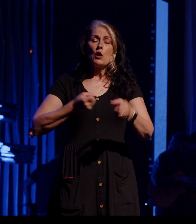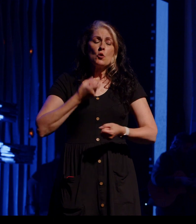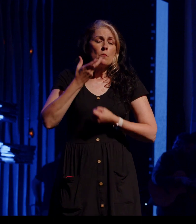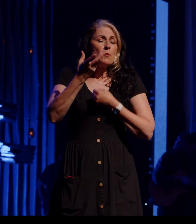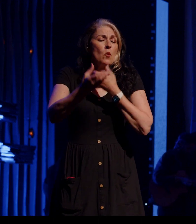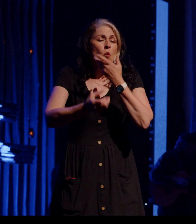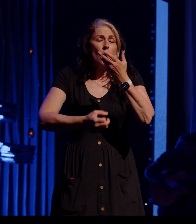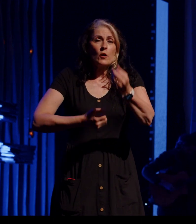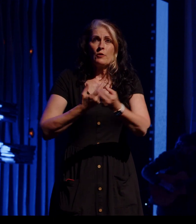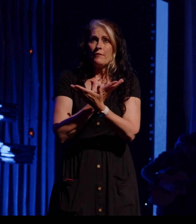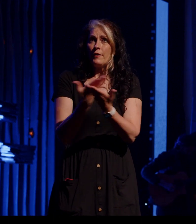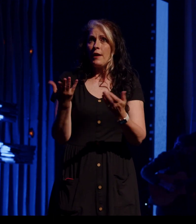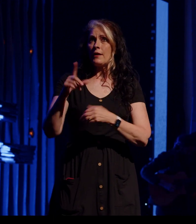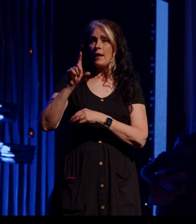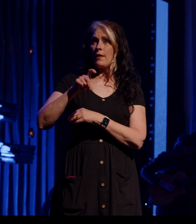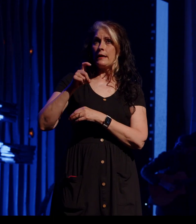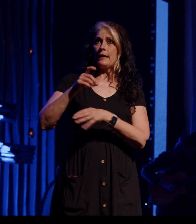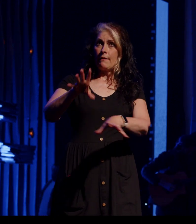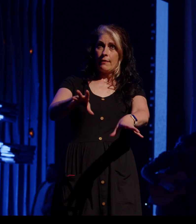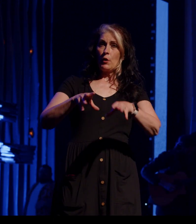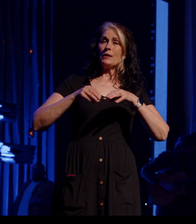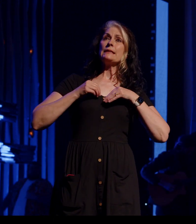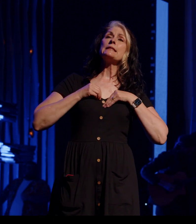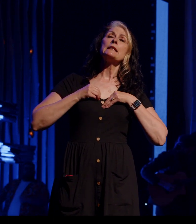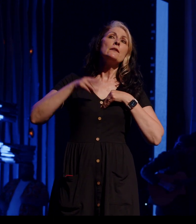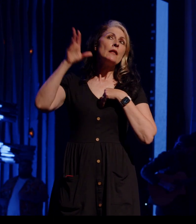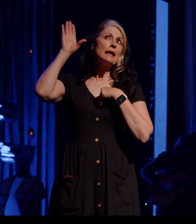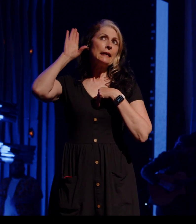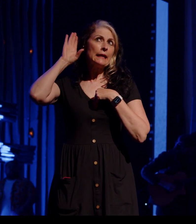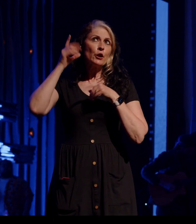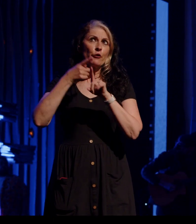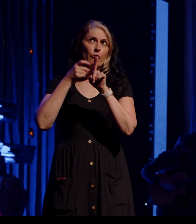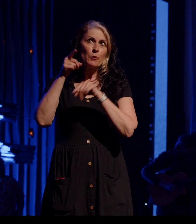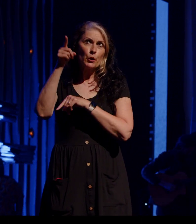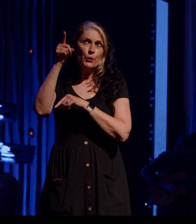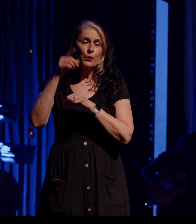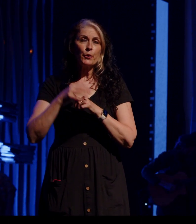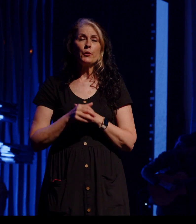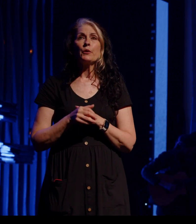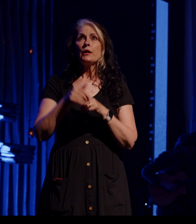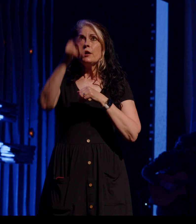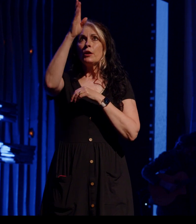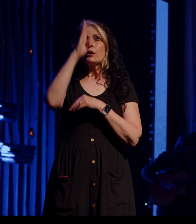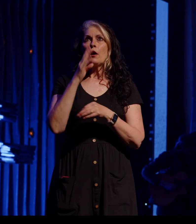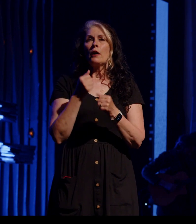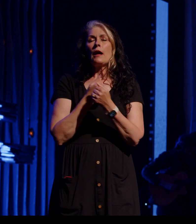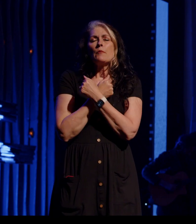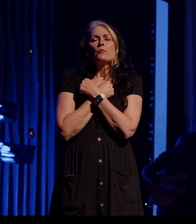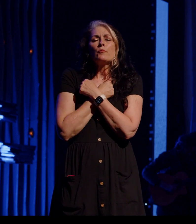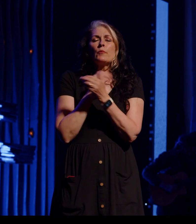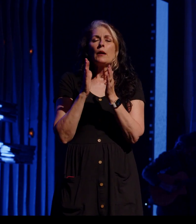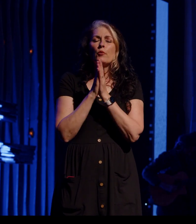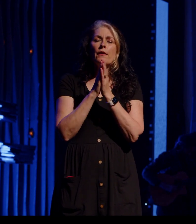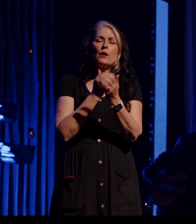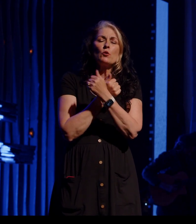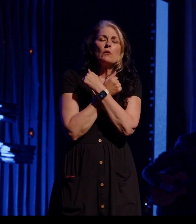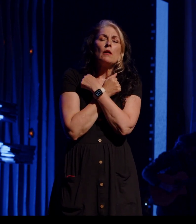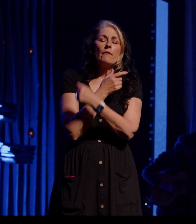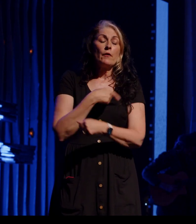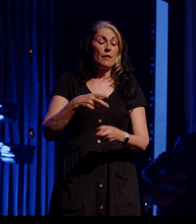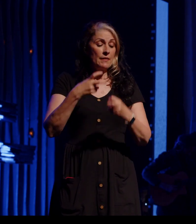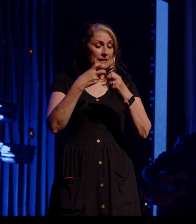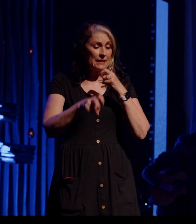them all that they need, God, that they'll receive from you, they'll hear from you. God, I just pray you love on them. For all the